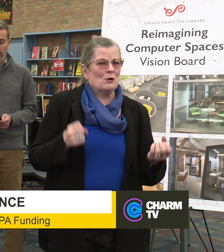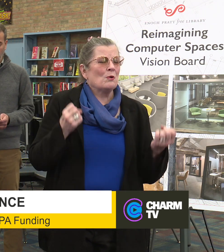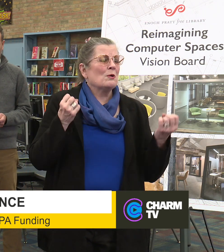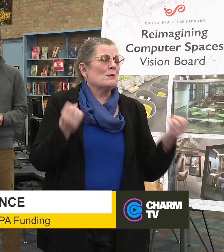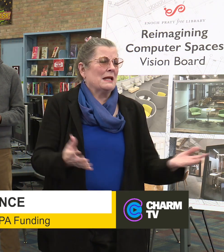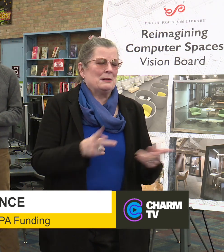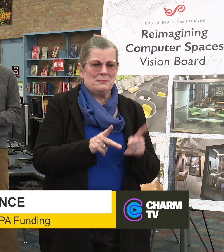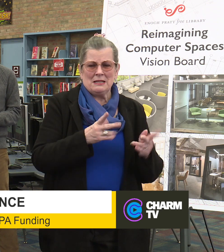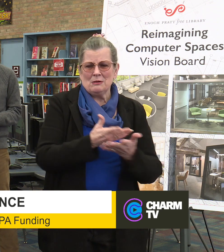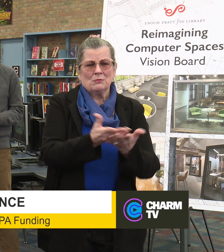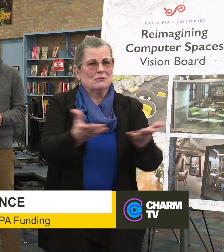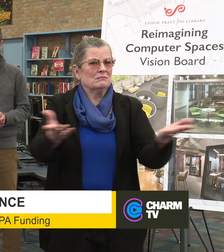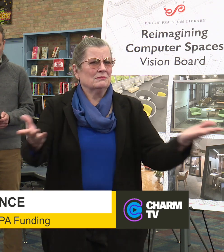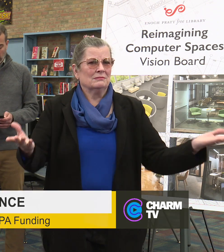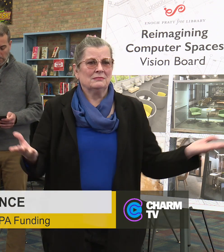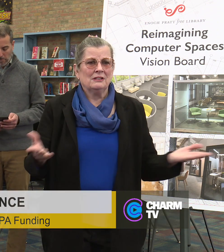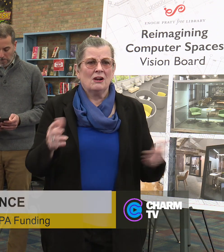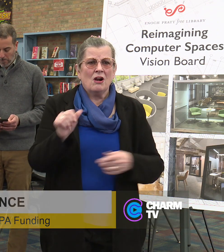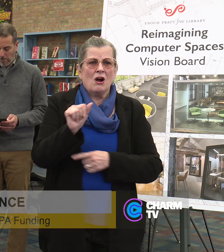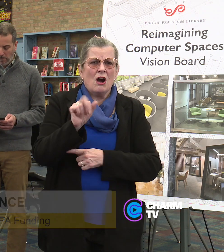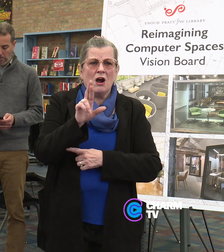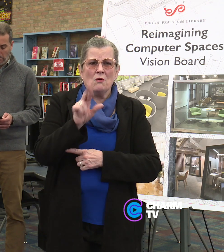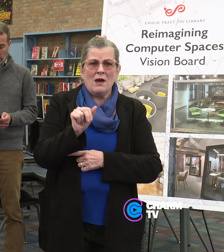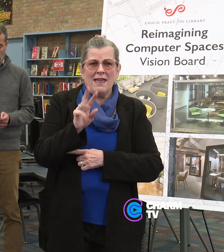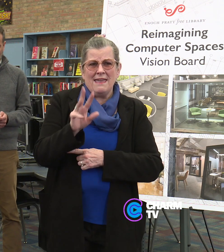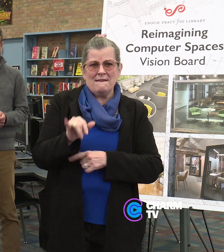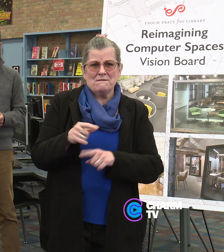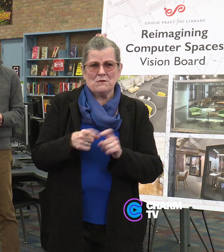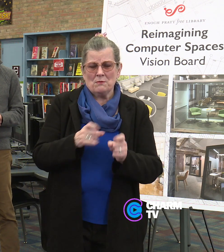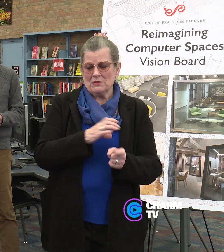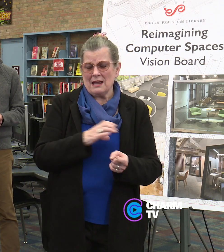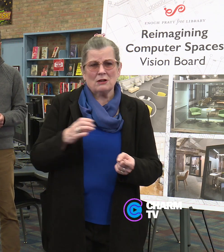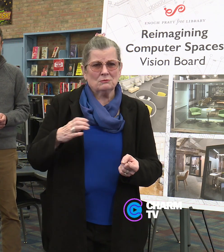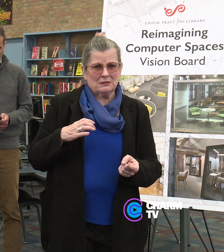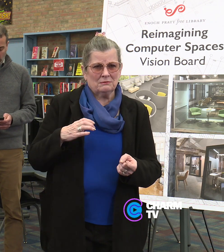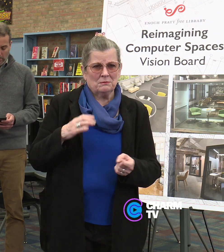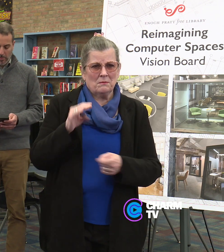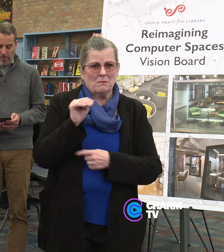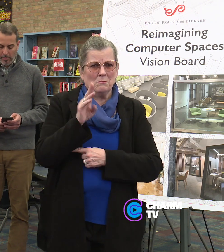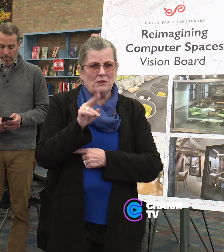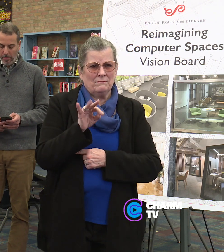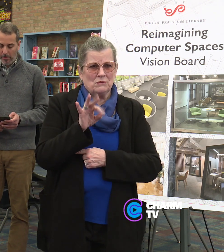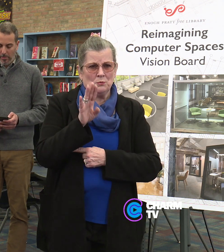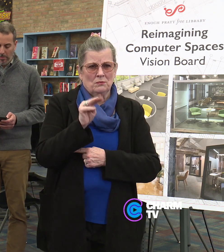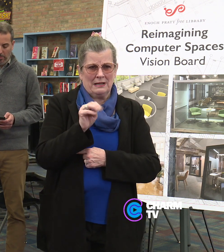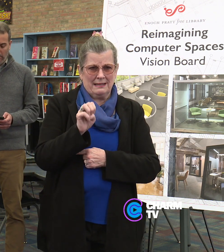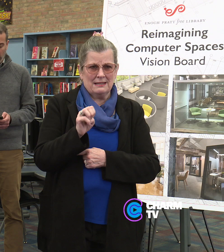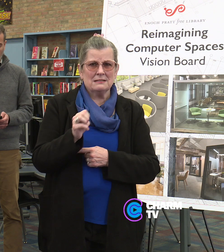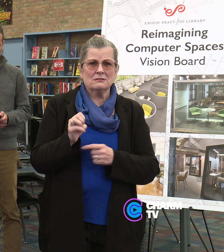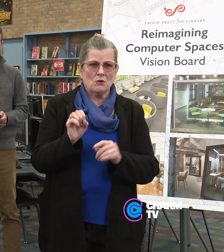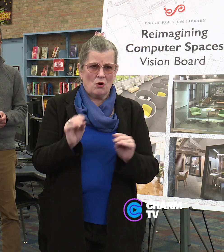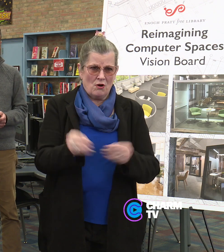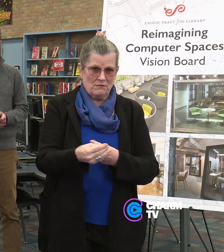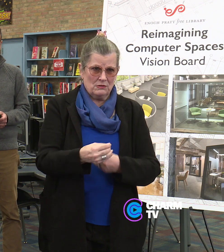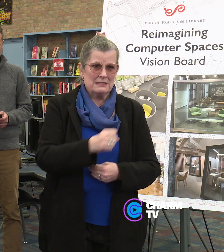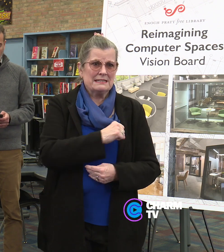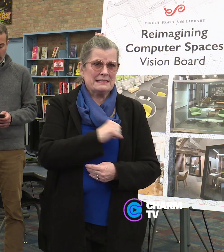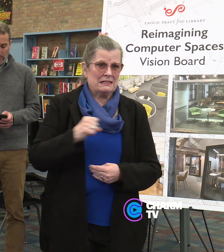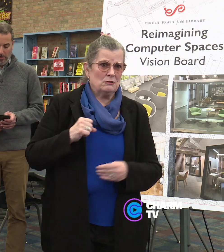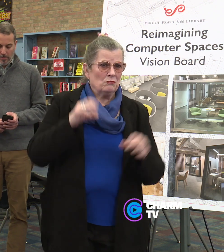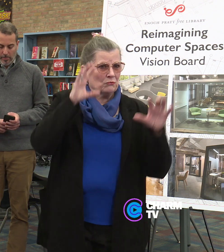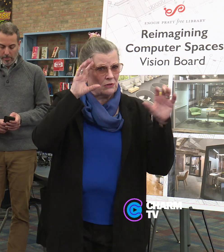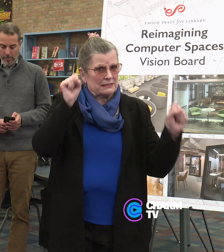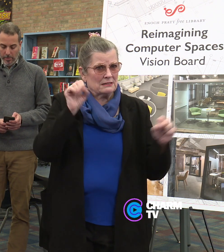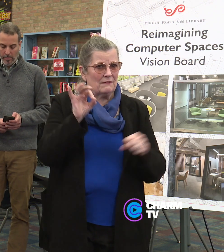know we have right here from Congressman Mfume's office. I want to thank him, Senate President Ferguson, Senator Hayes,